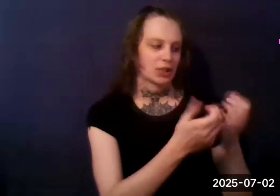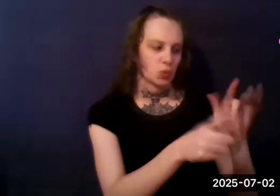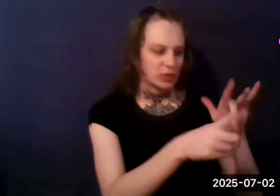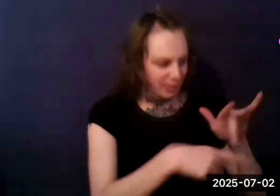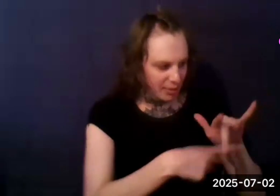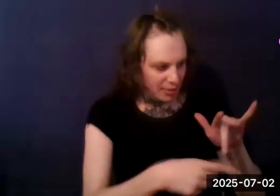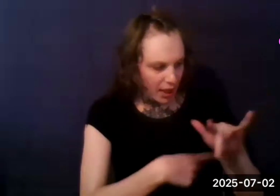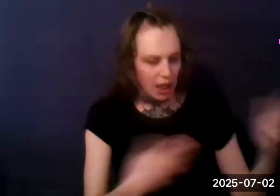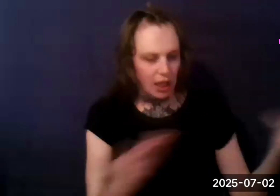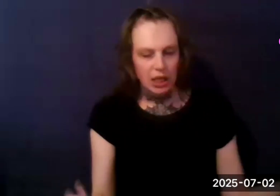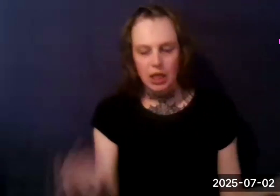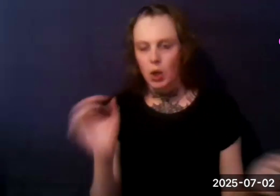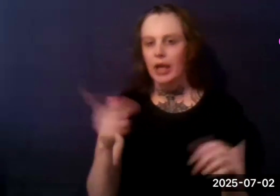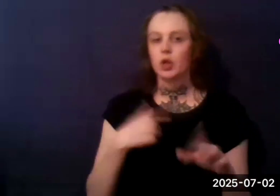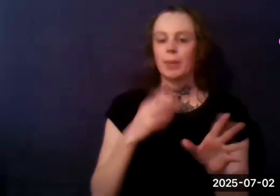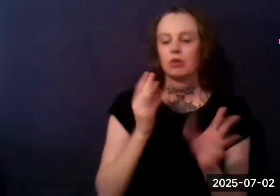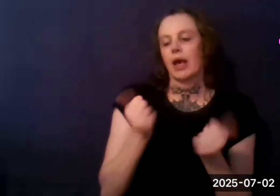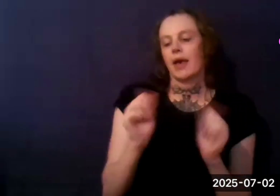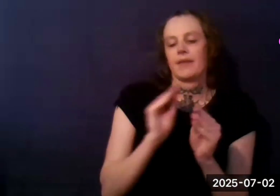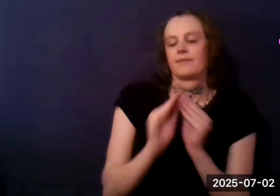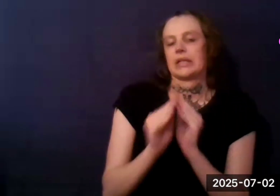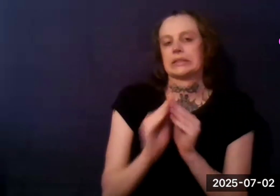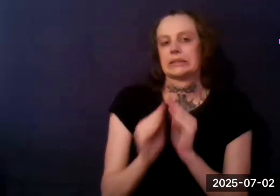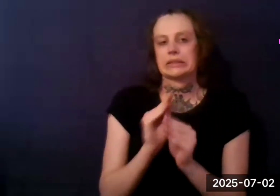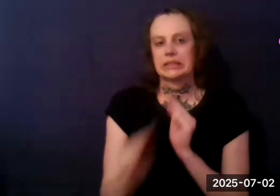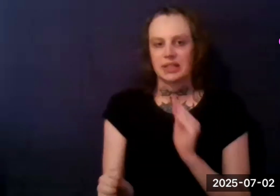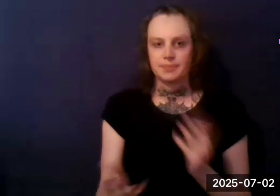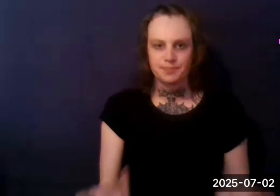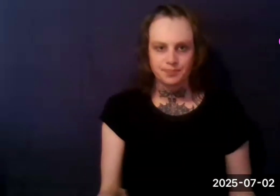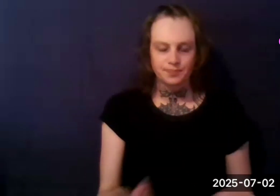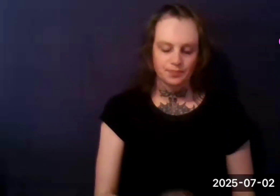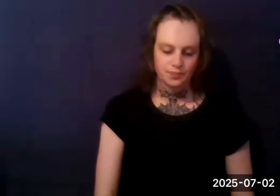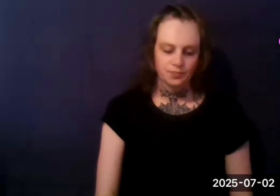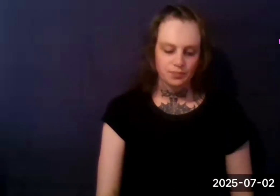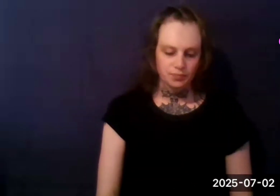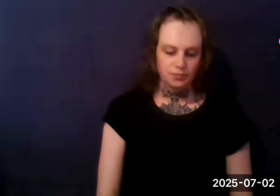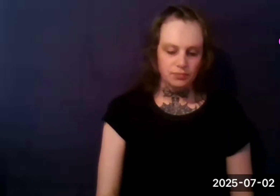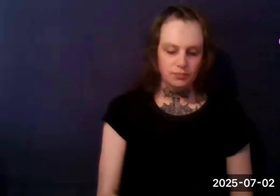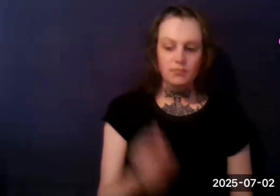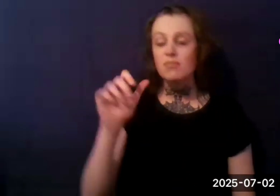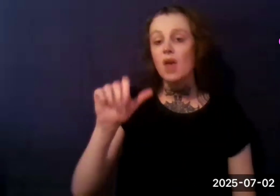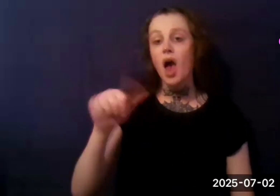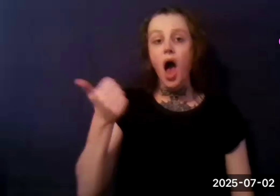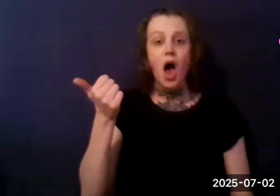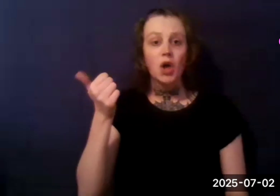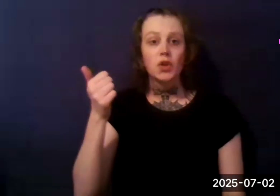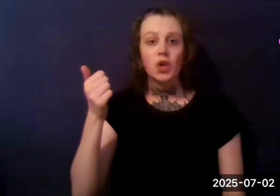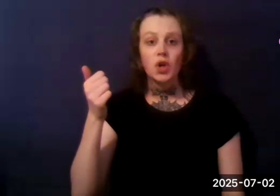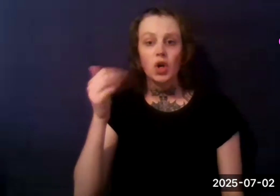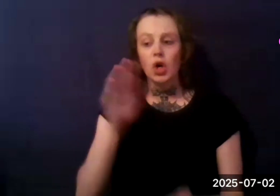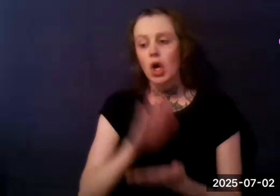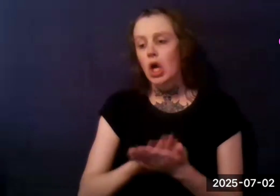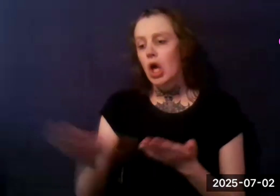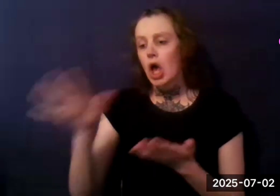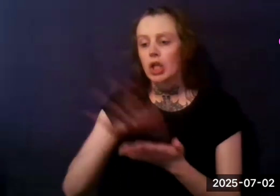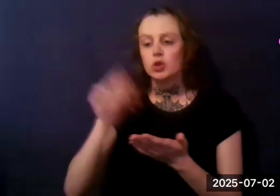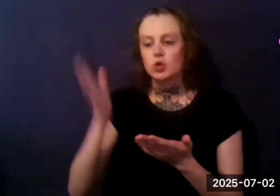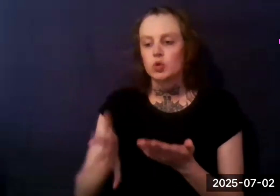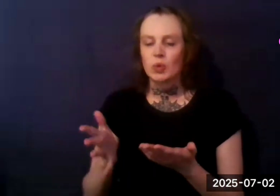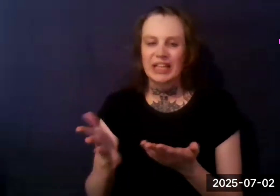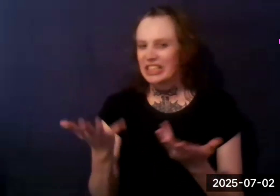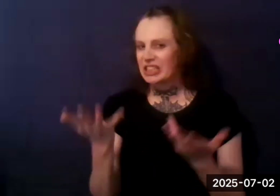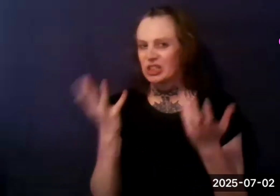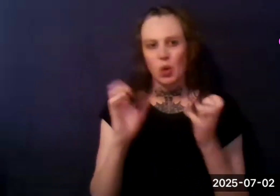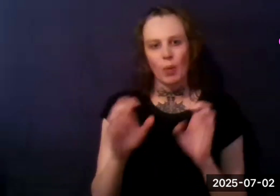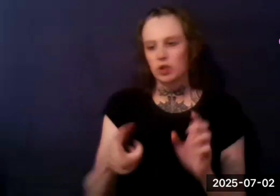that." And I'd already gotten to the point that the other college kids in my dorm didn't want to go out drinking with me, which I feel